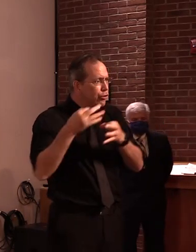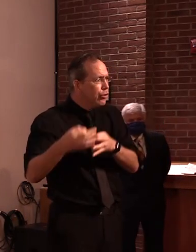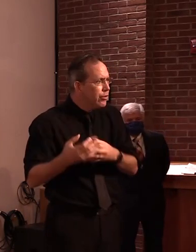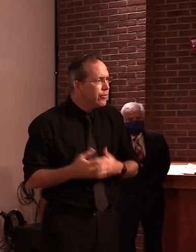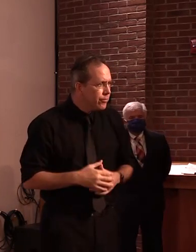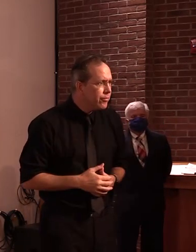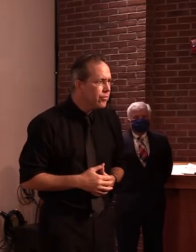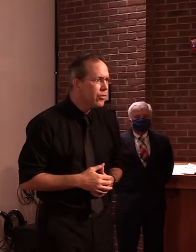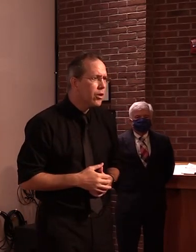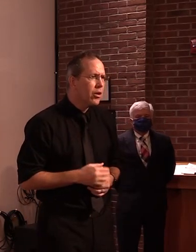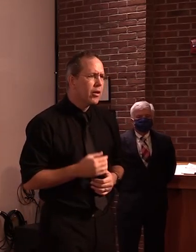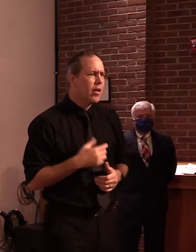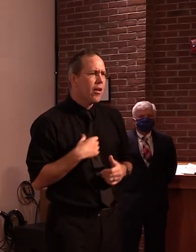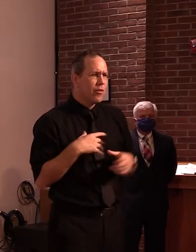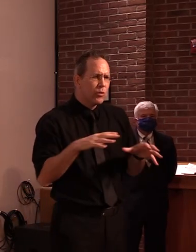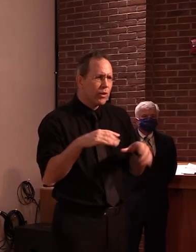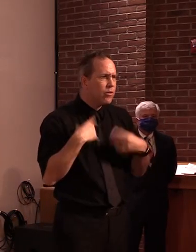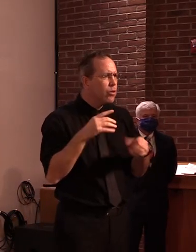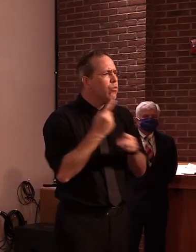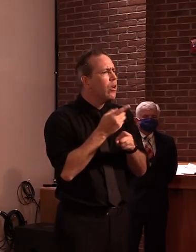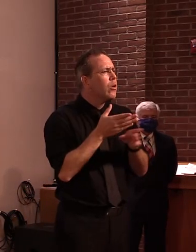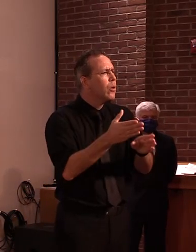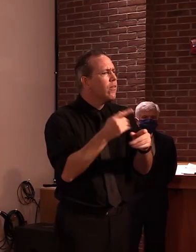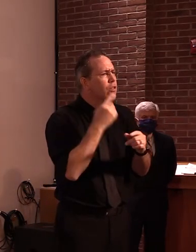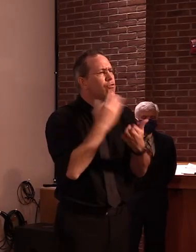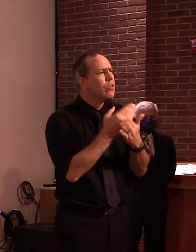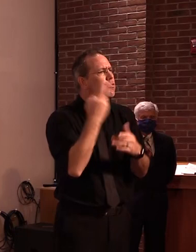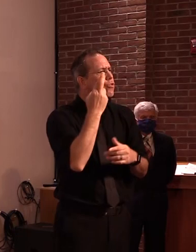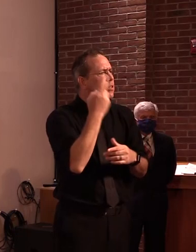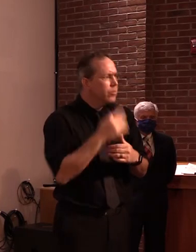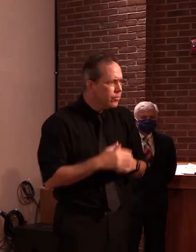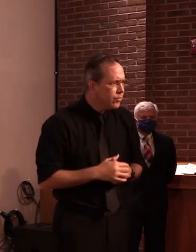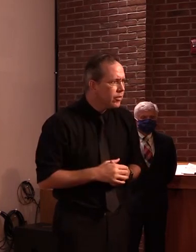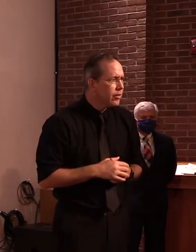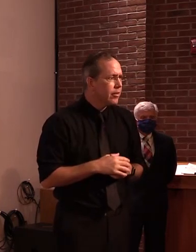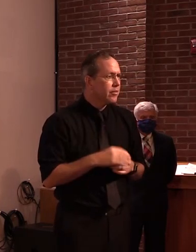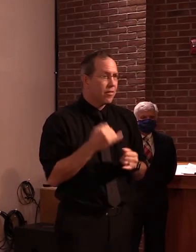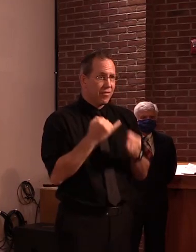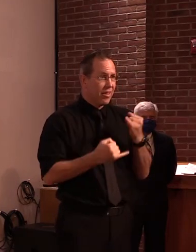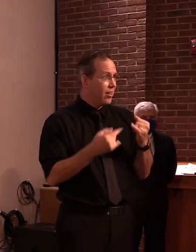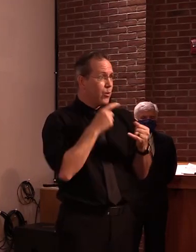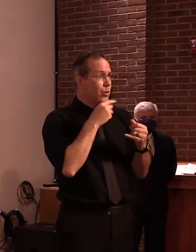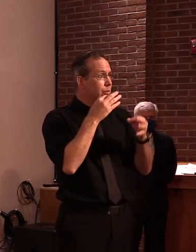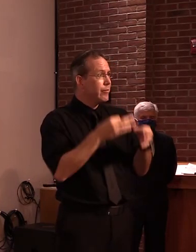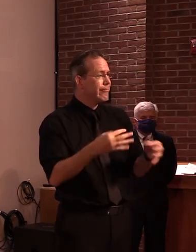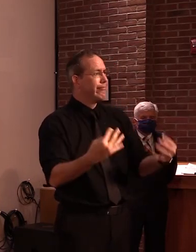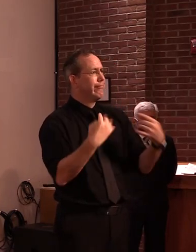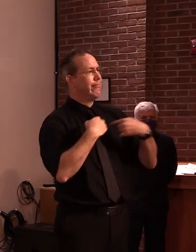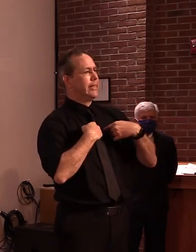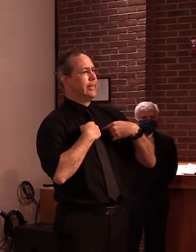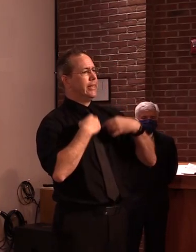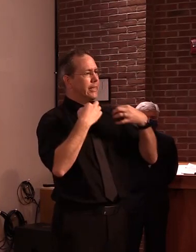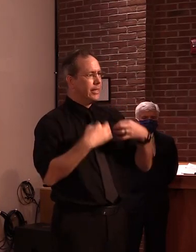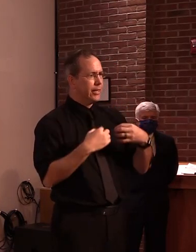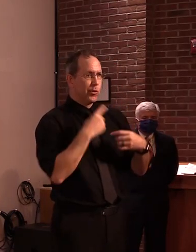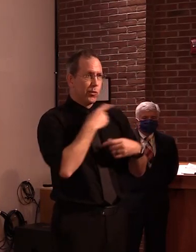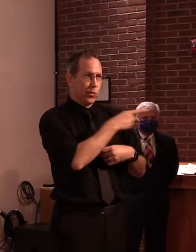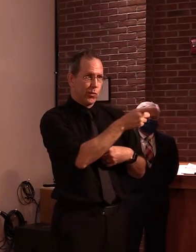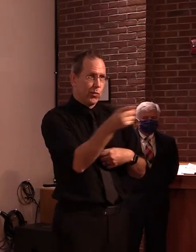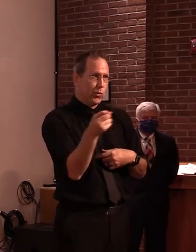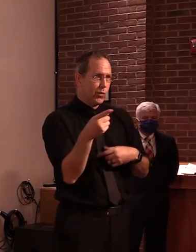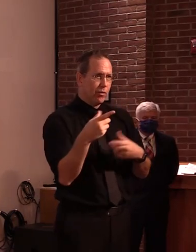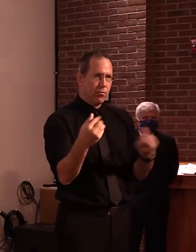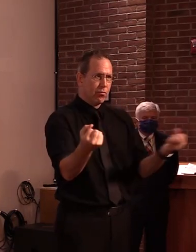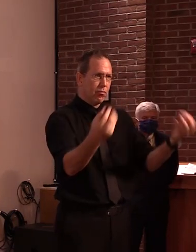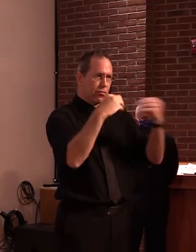for the right reasons. So I'm the one in the end that has to stand before you and make the case